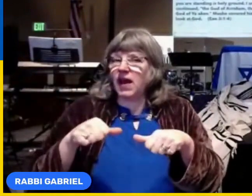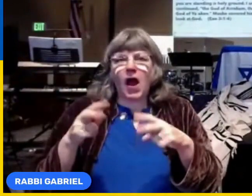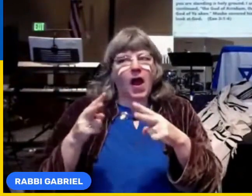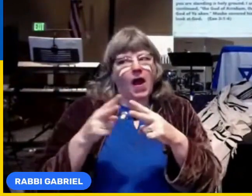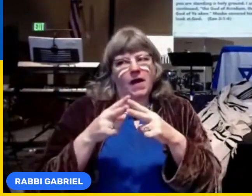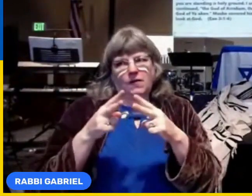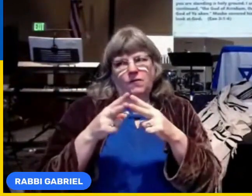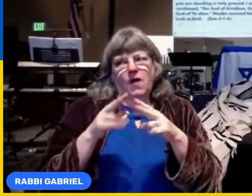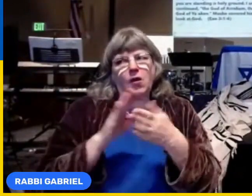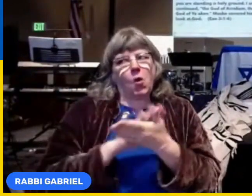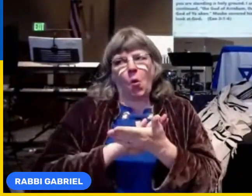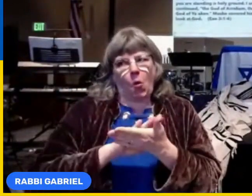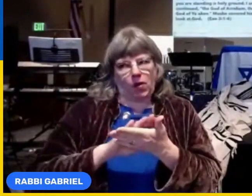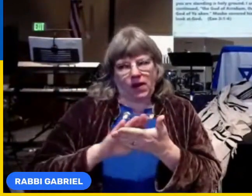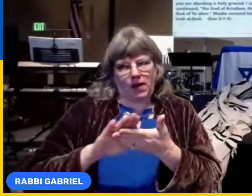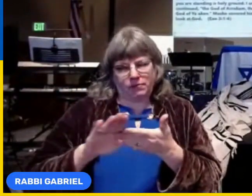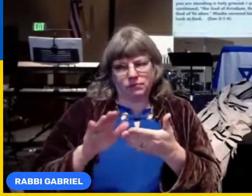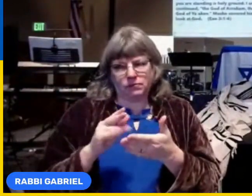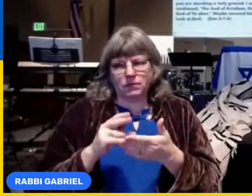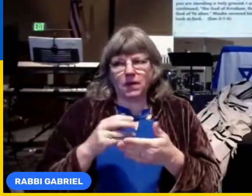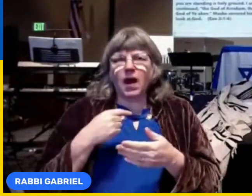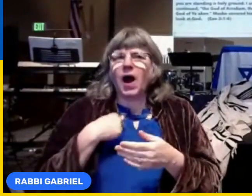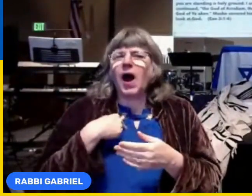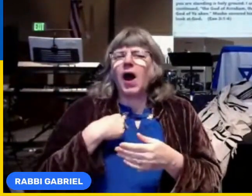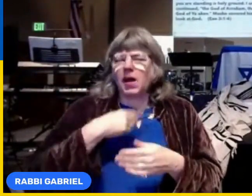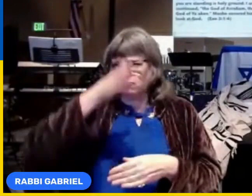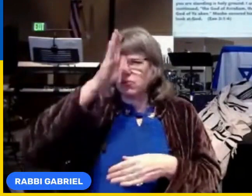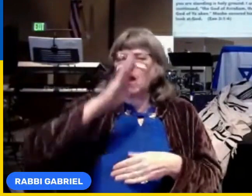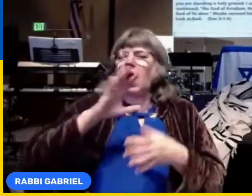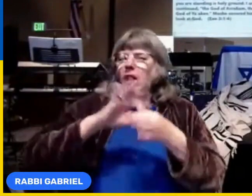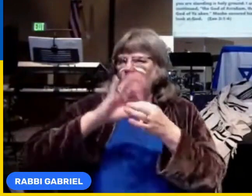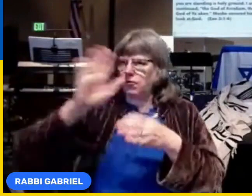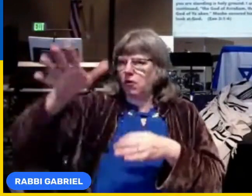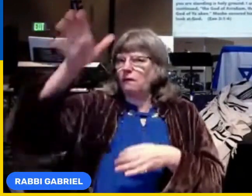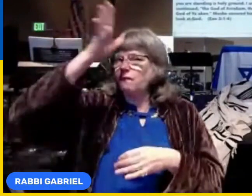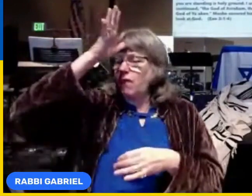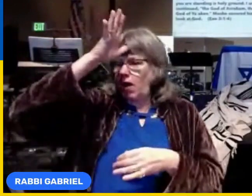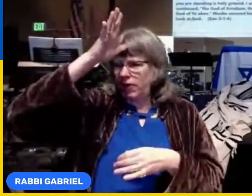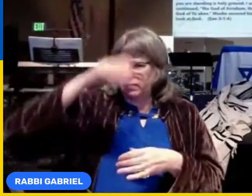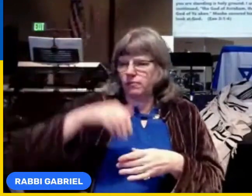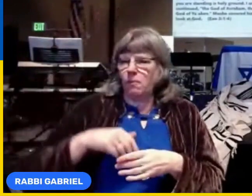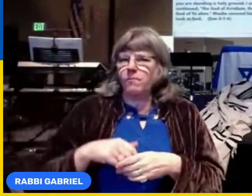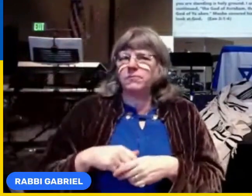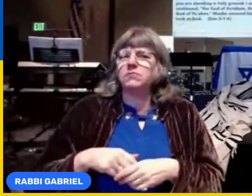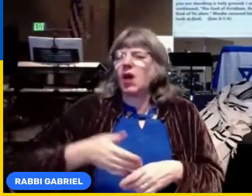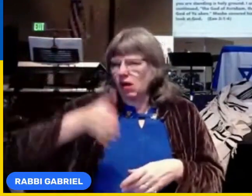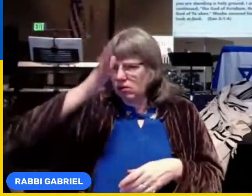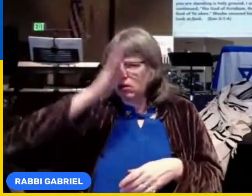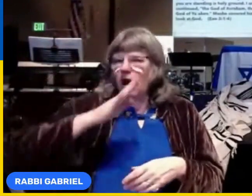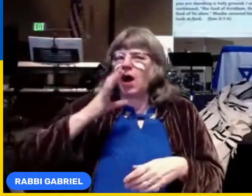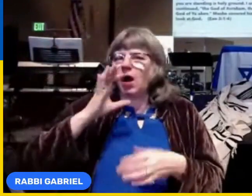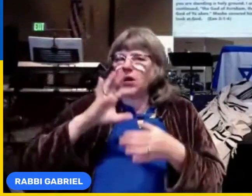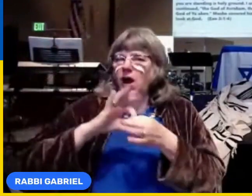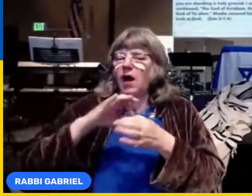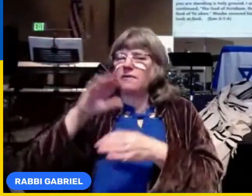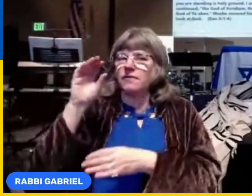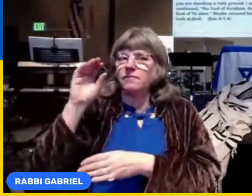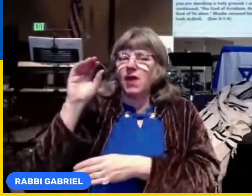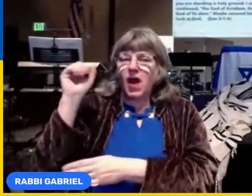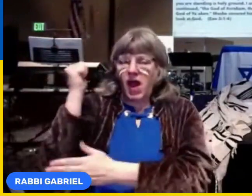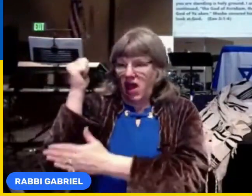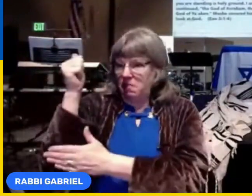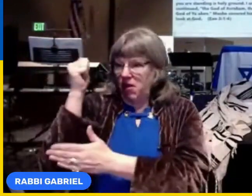is holy ground. I am the God of your father, he continued, the God of Abraham, the God